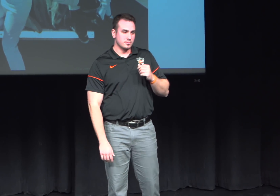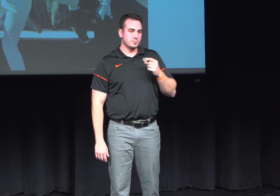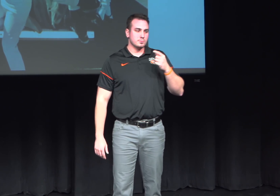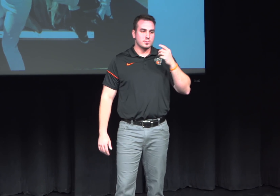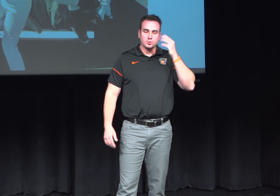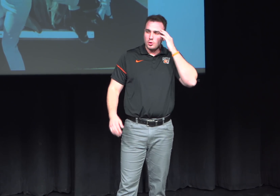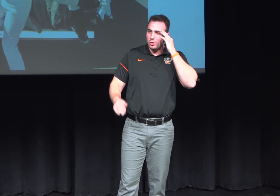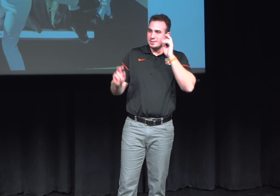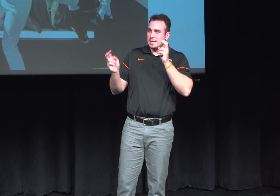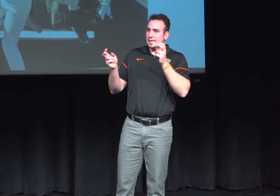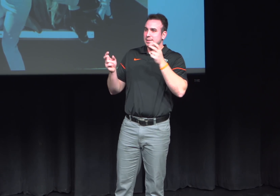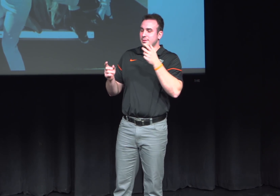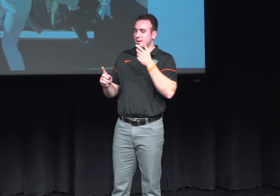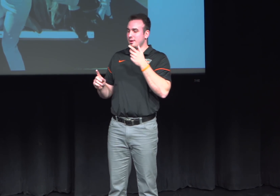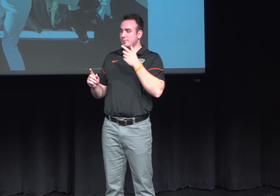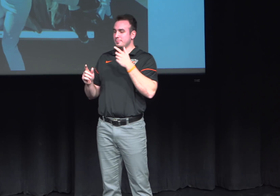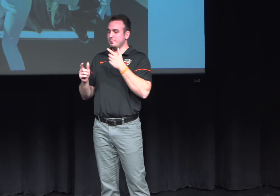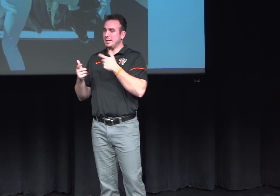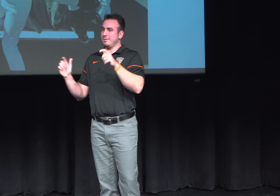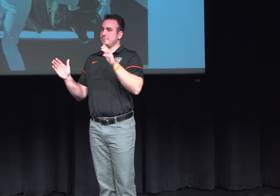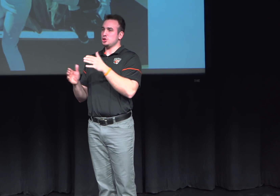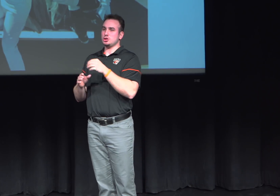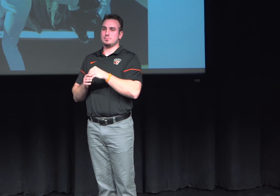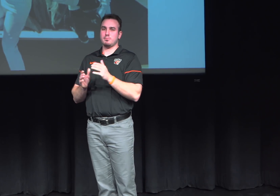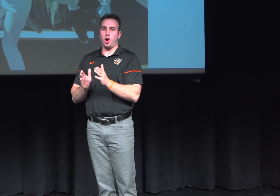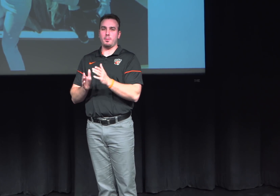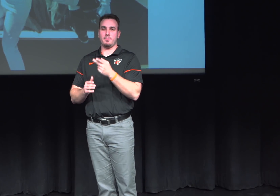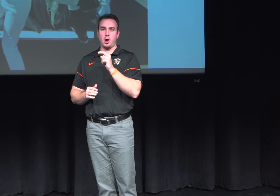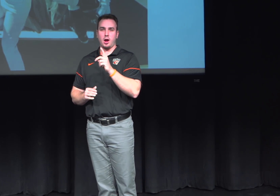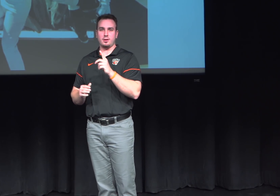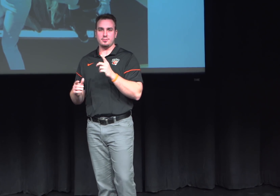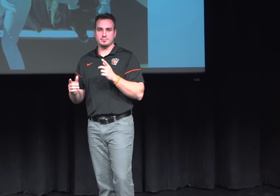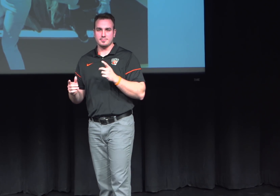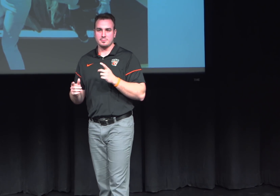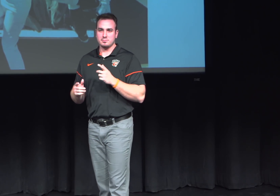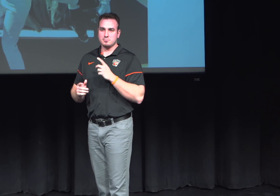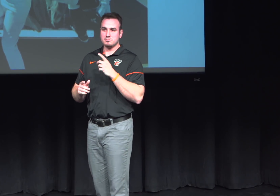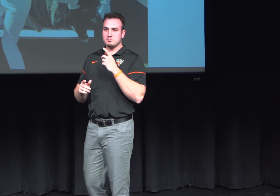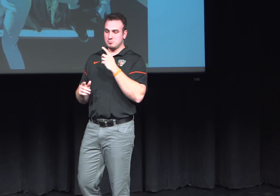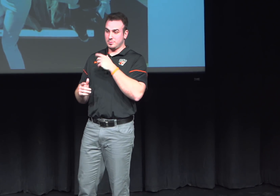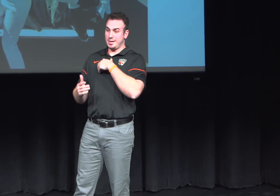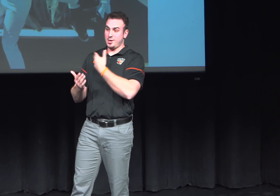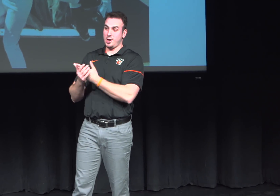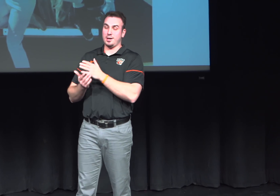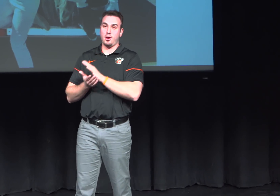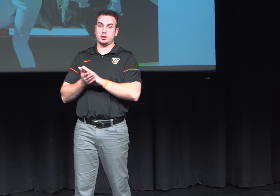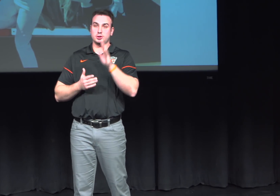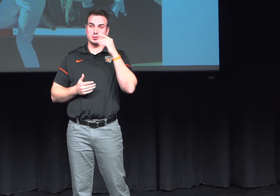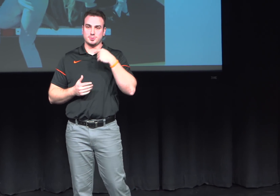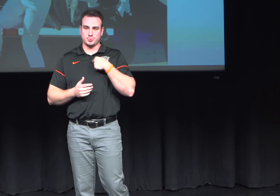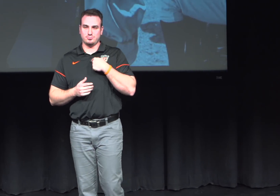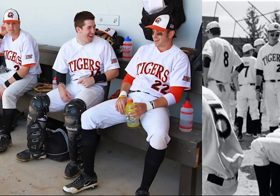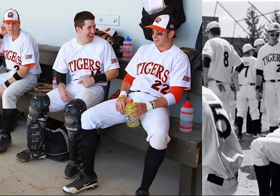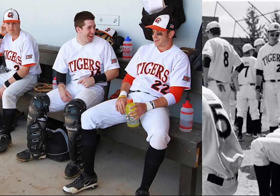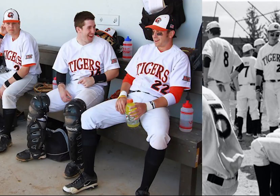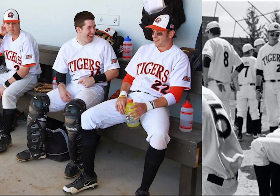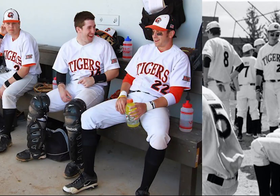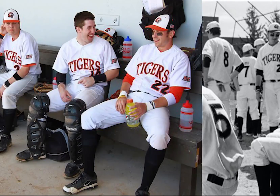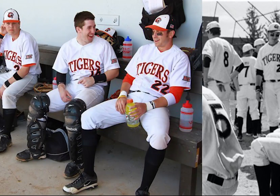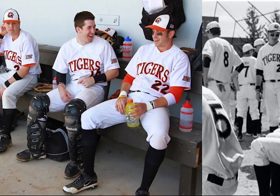baseball. And do you know the saying, a big fish in a small pond? Well, I got to RIT and I